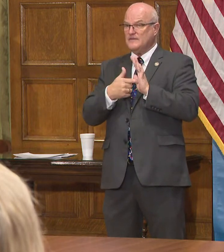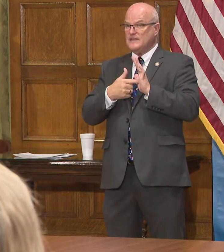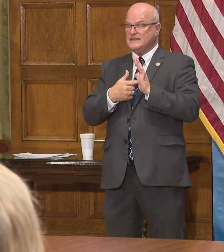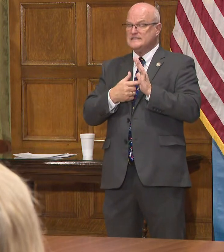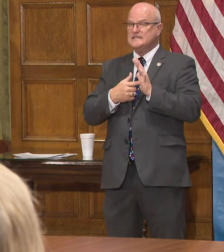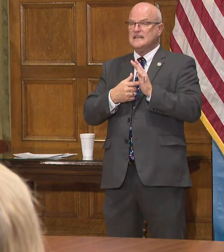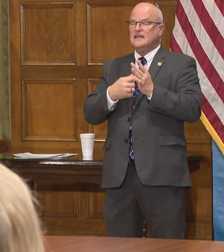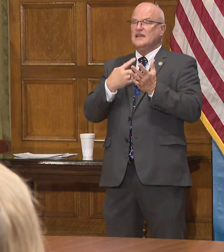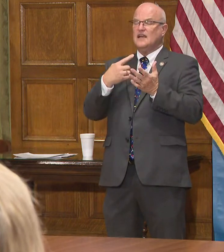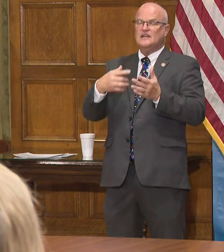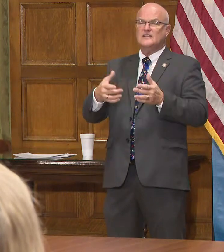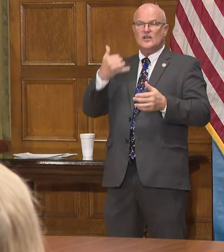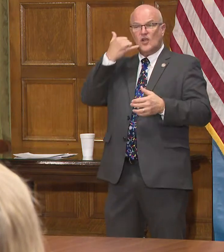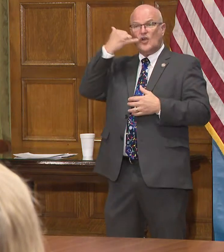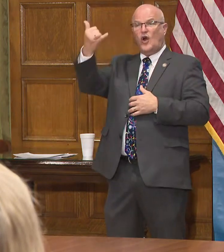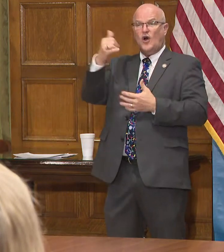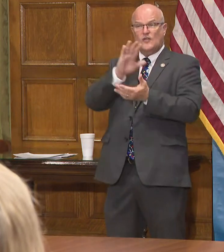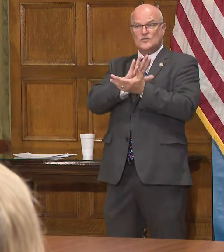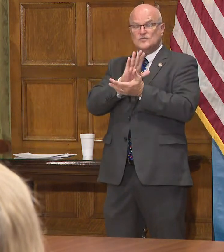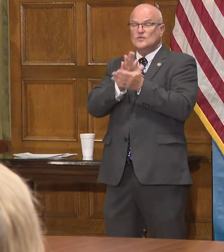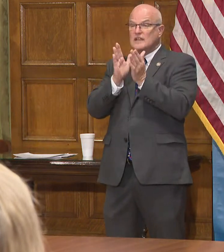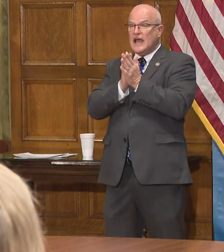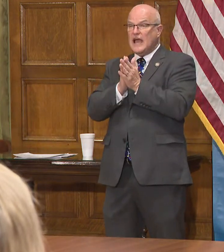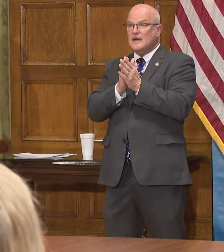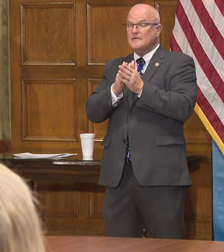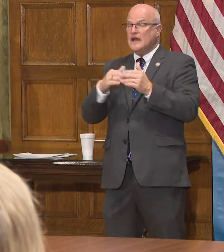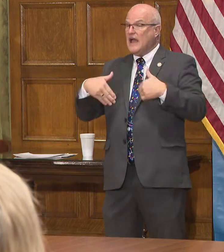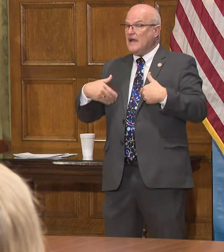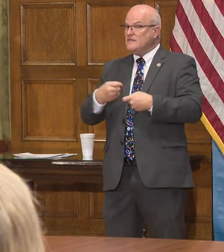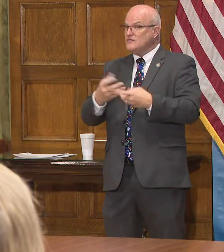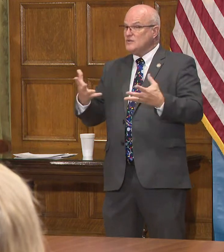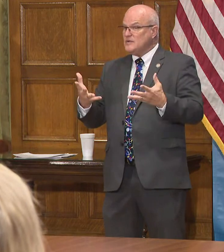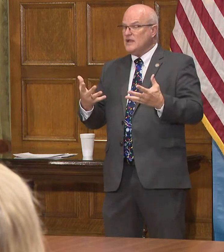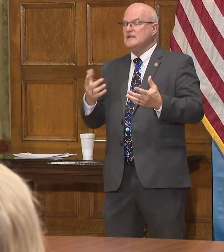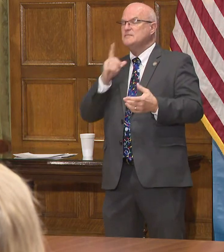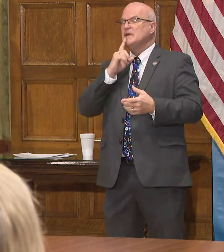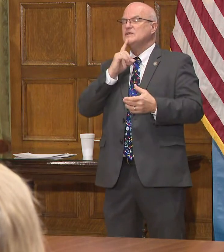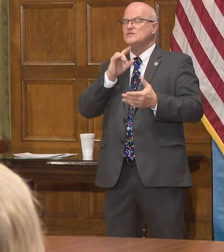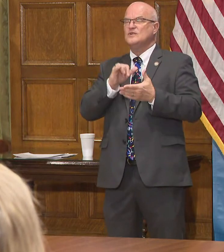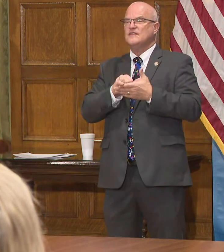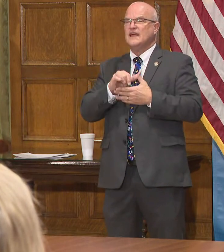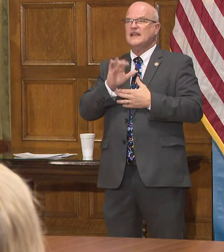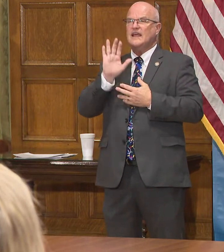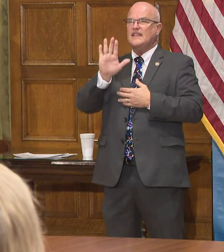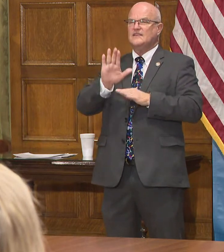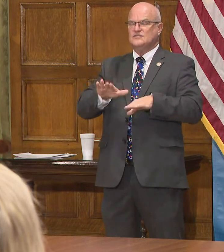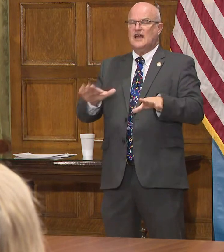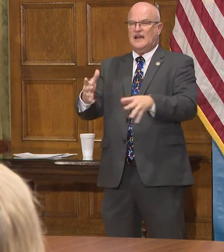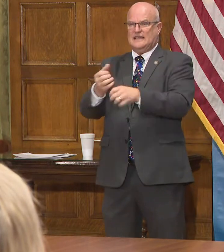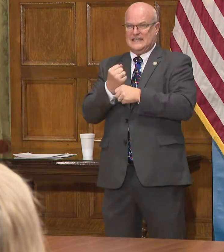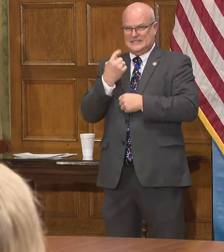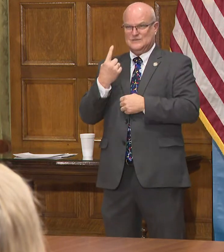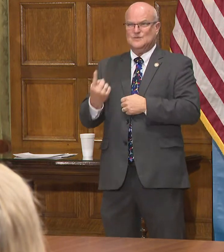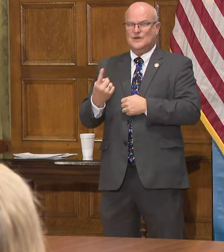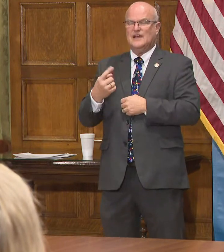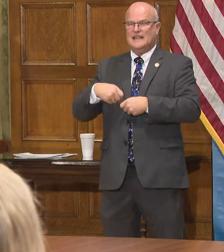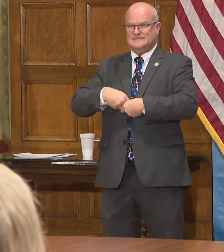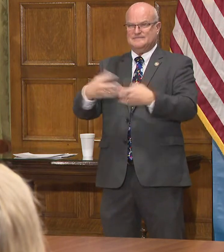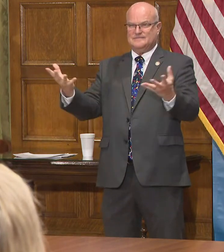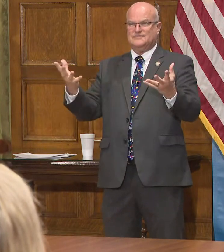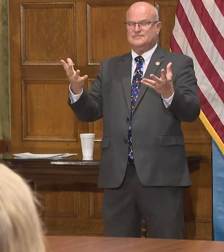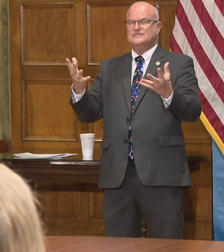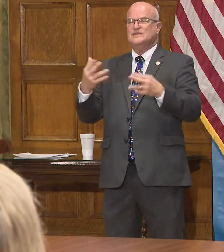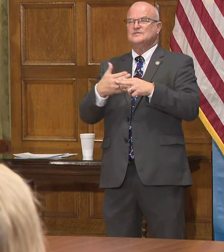consult and call your child's school and ask them if they haven't distributed it yet to make sure that they are distributing those as soon